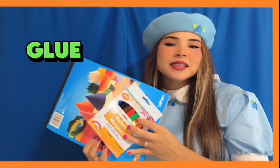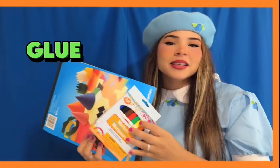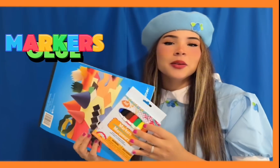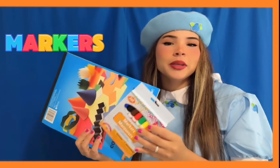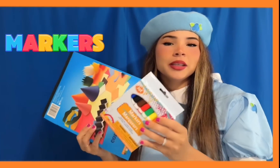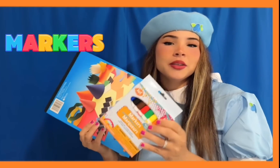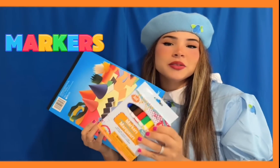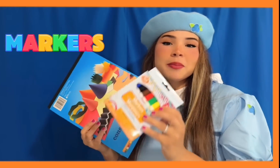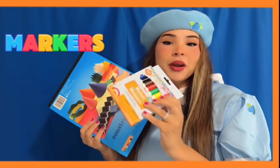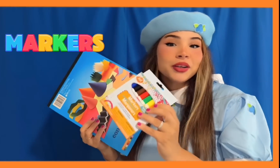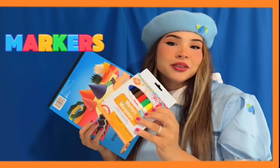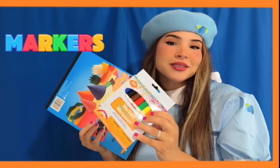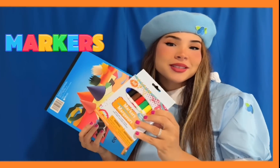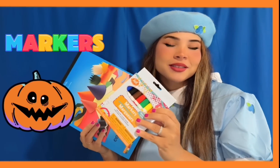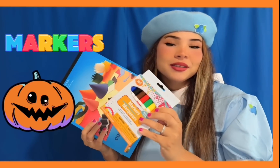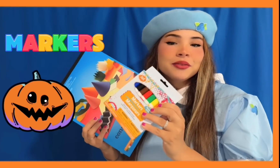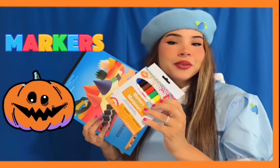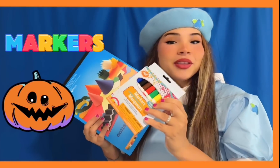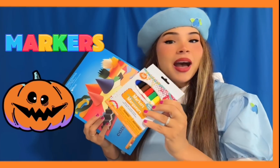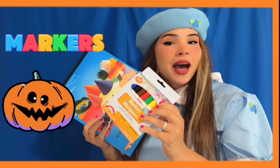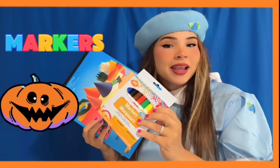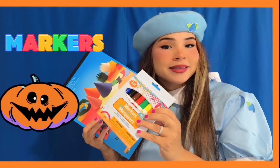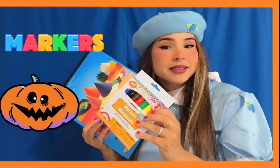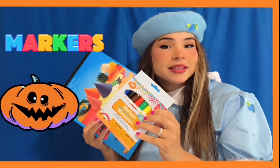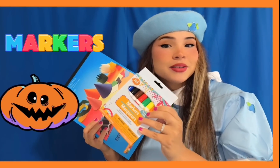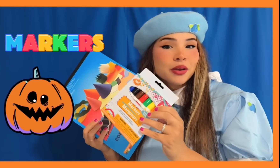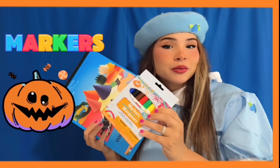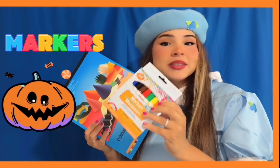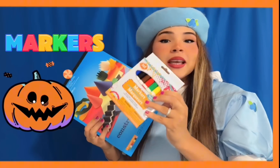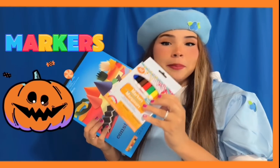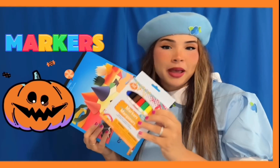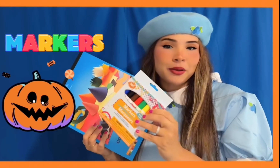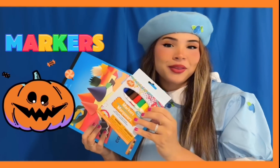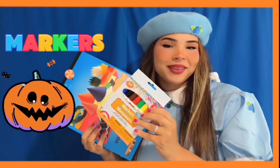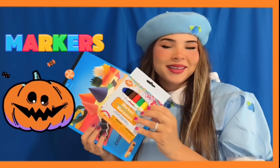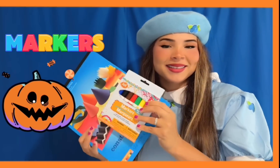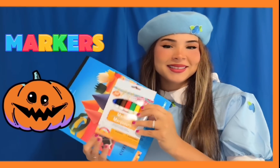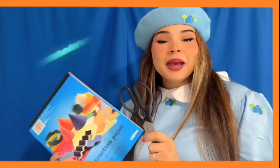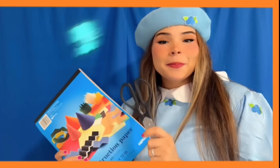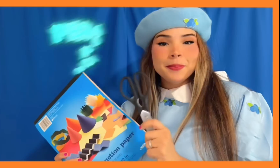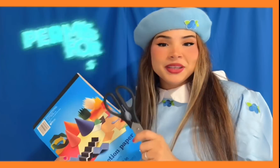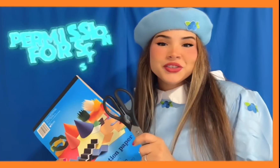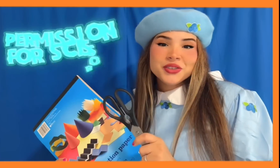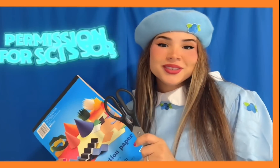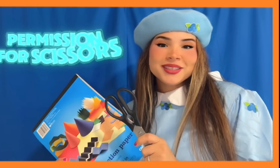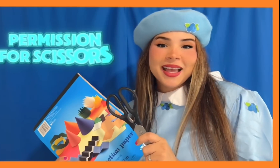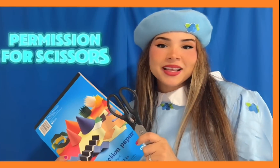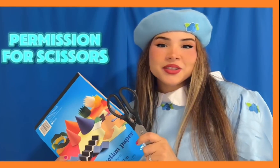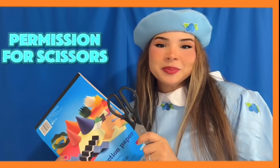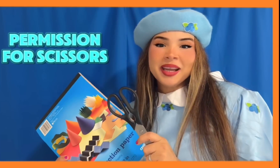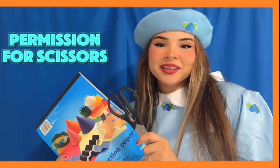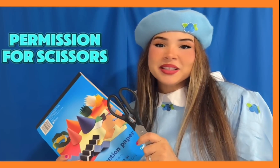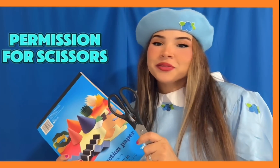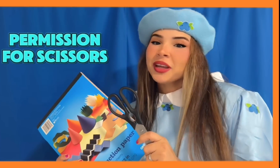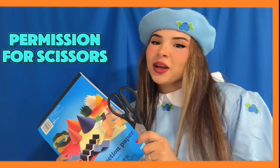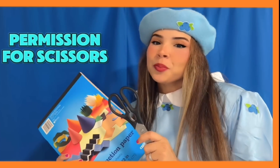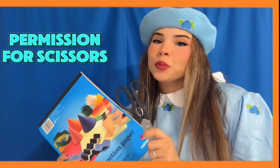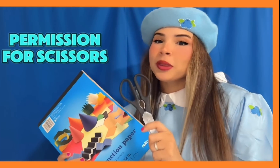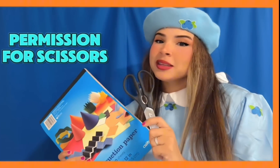we can use some markers for the eyes, nose, and mouth. Be sure to ask your parents for help with the